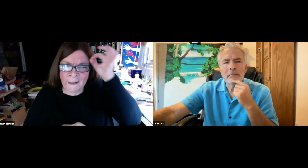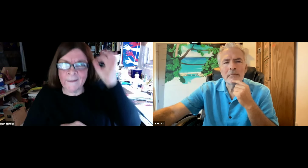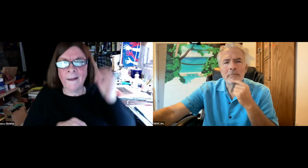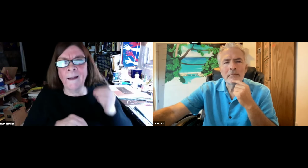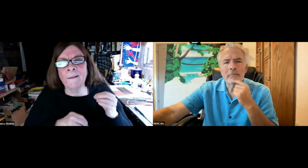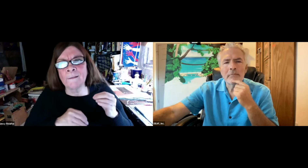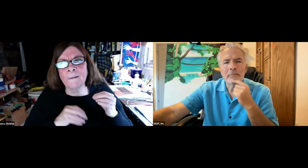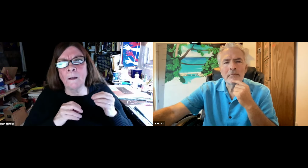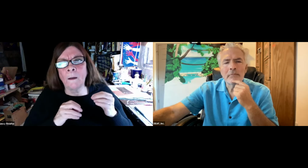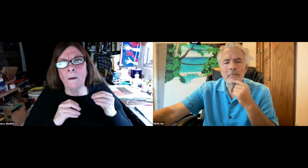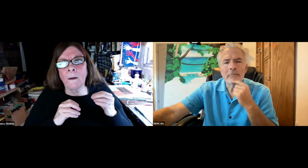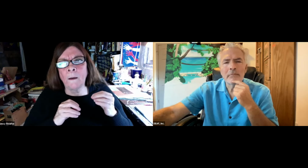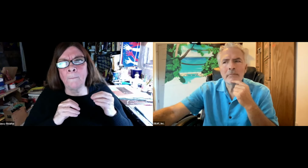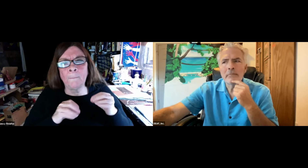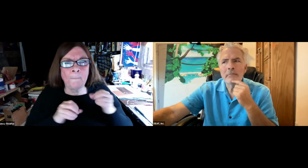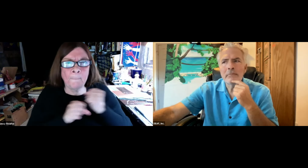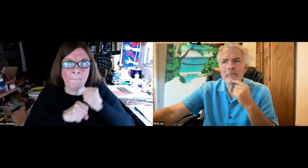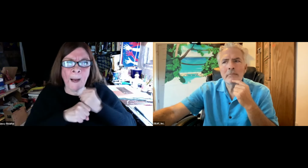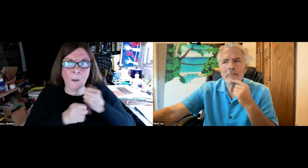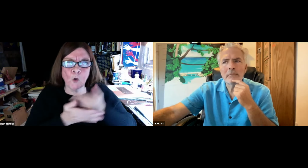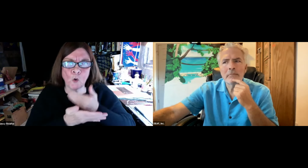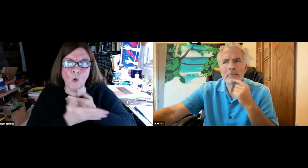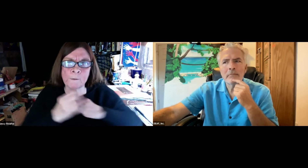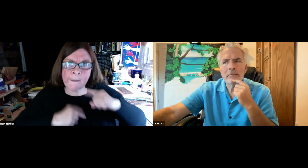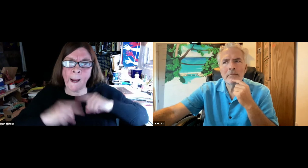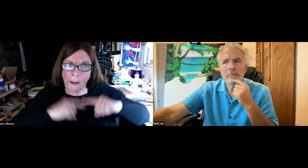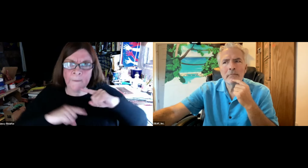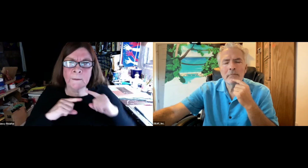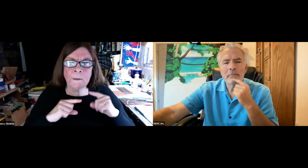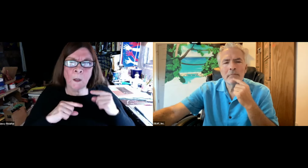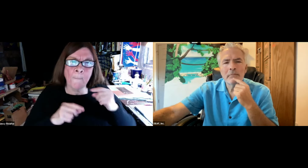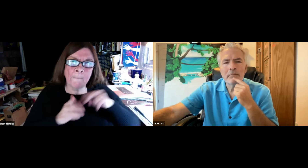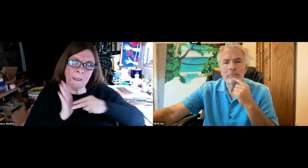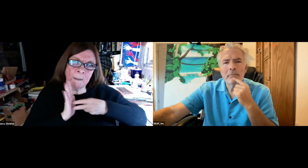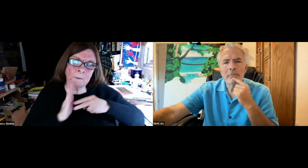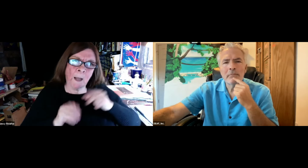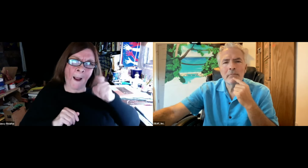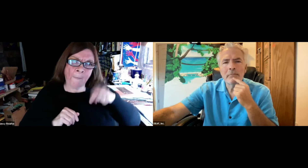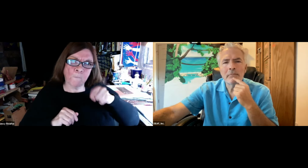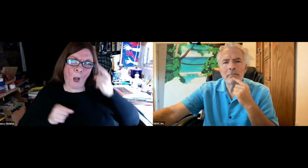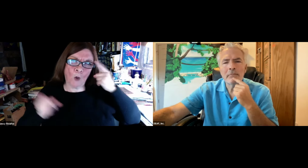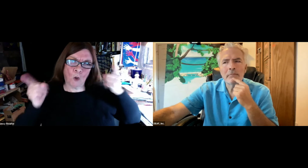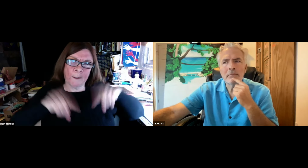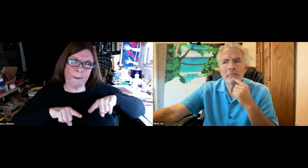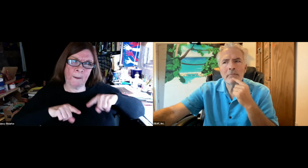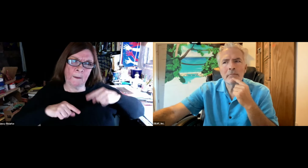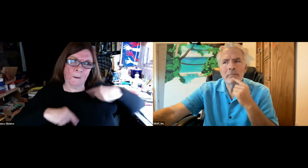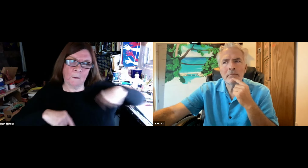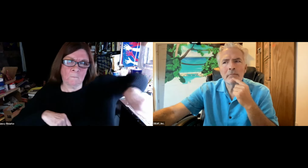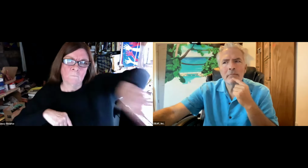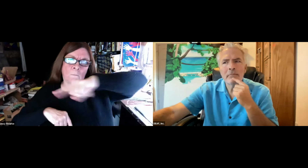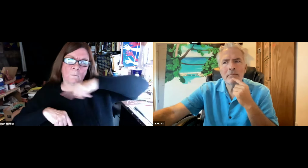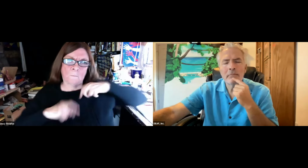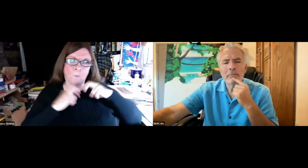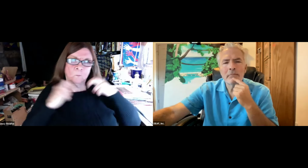So, and that is something that continues to this day within those circles. And there are new signs also being